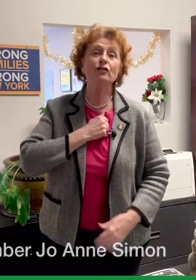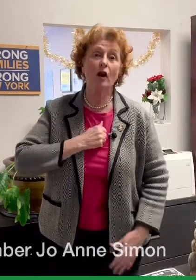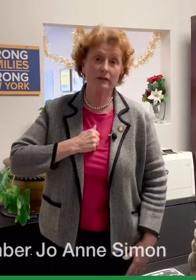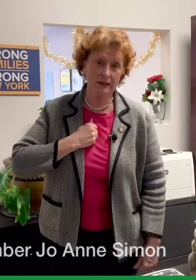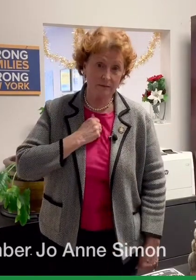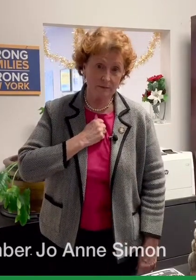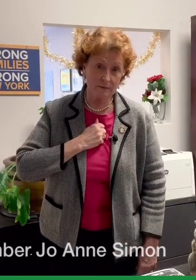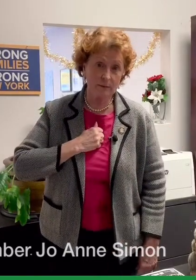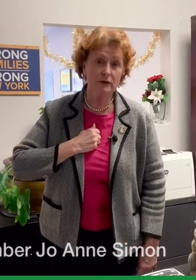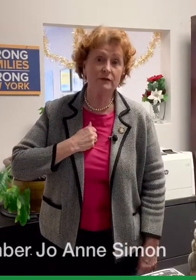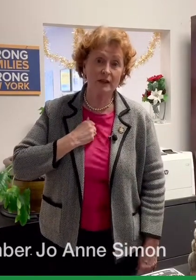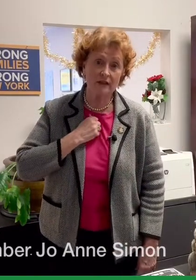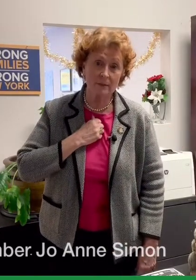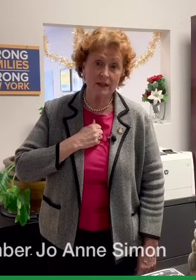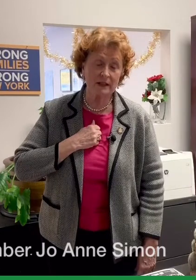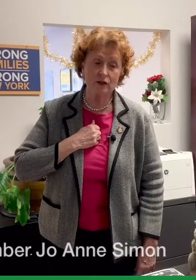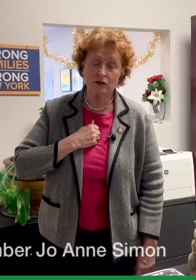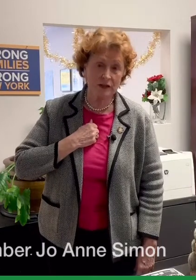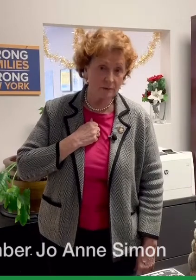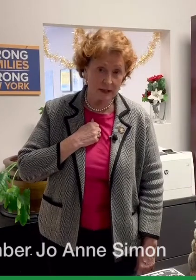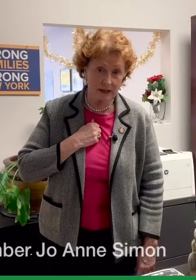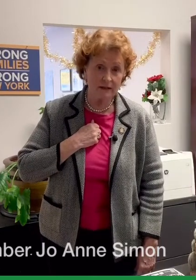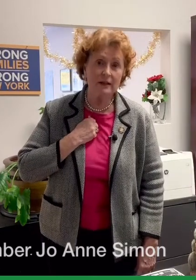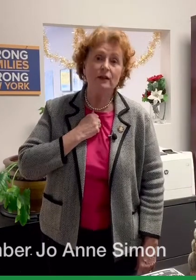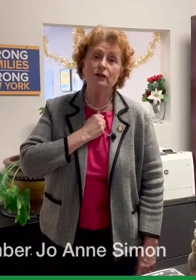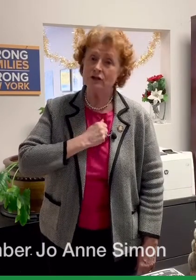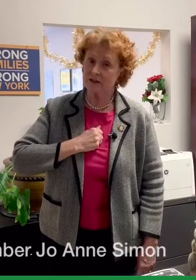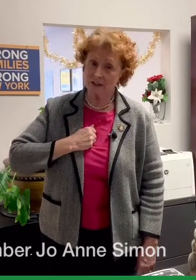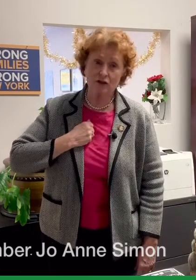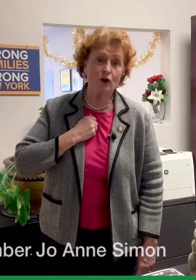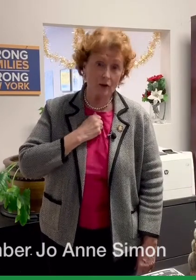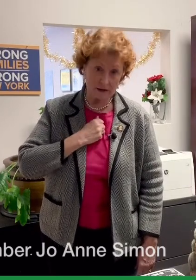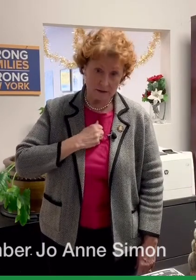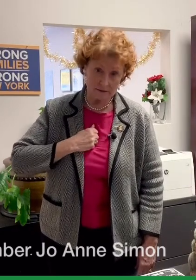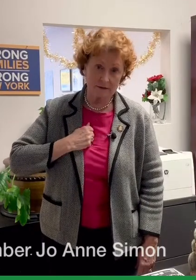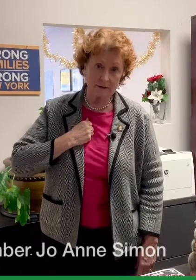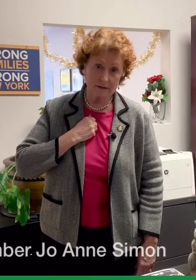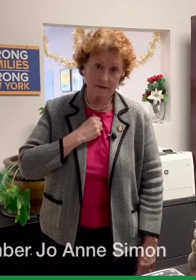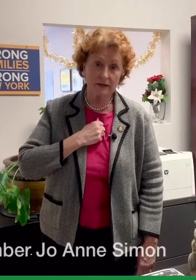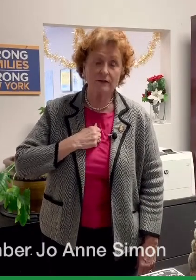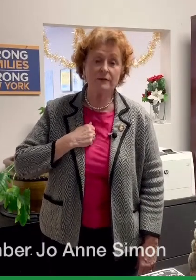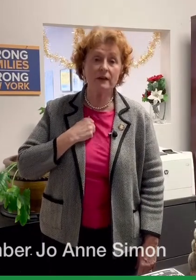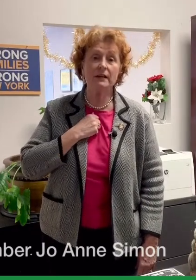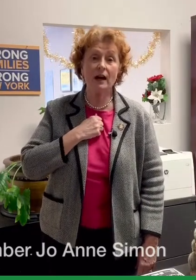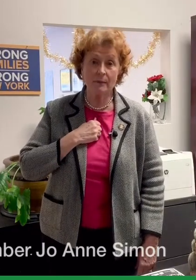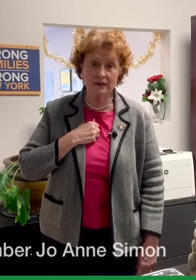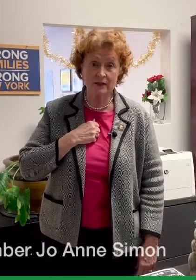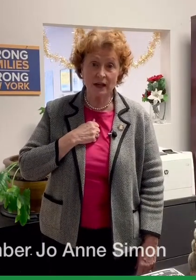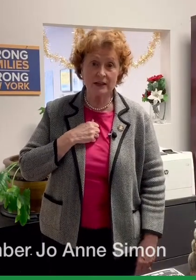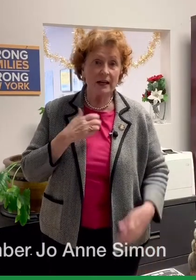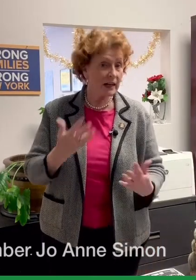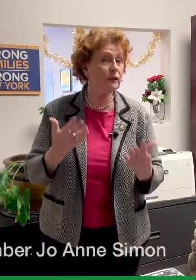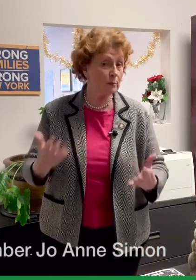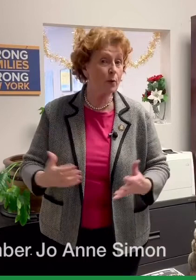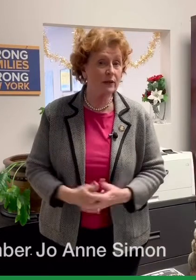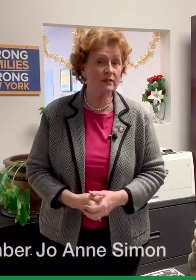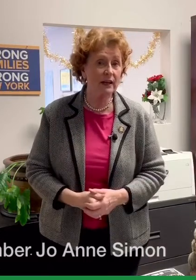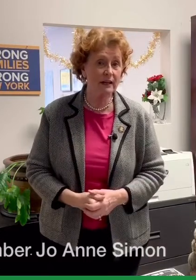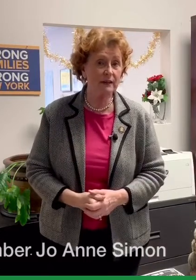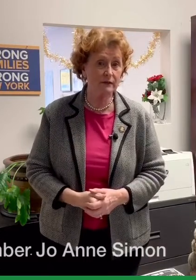Sorry. When you've done something that you didn't mean, you just say sorry. That's a very common sign and an important sign, I think, for